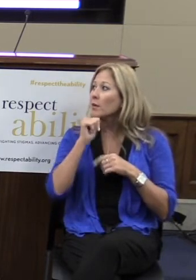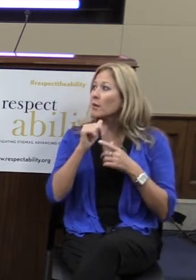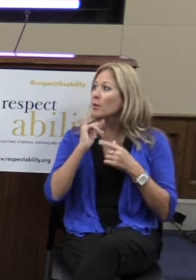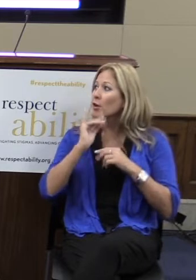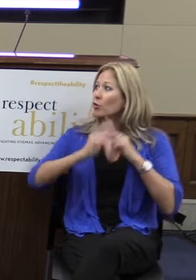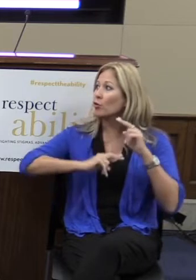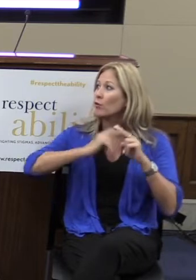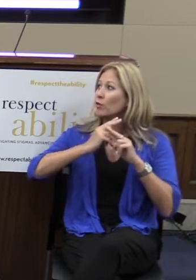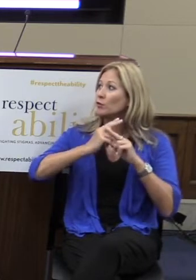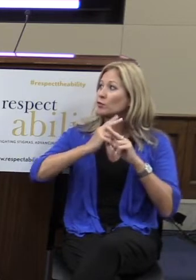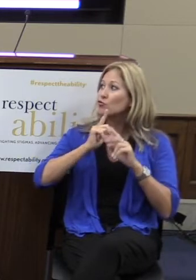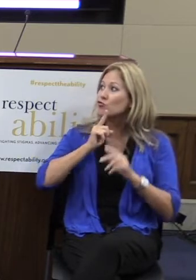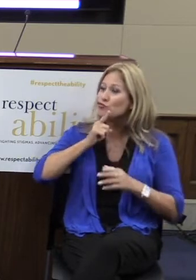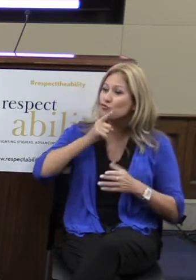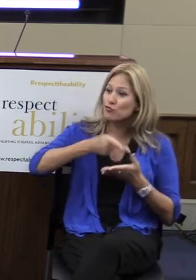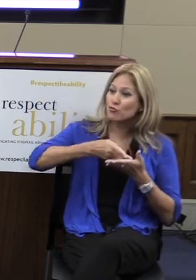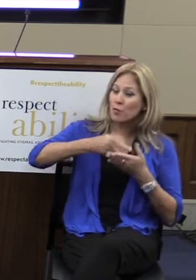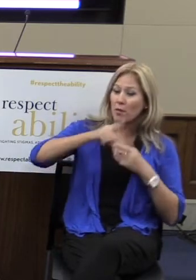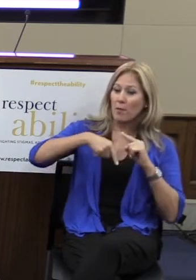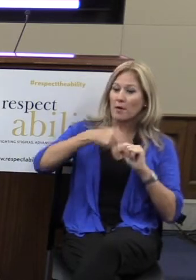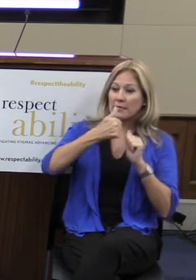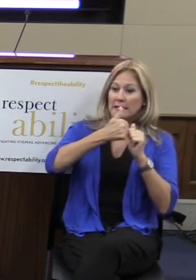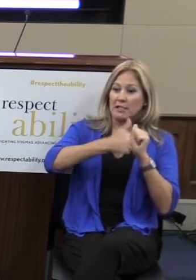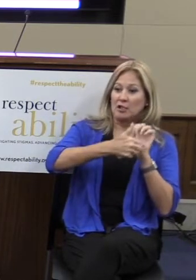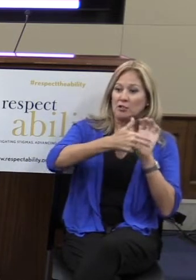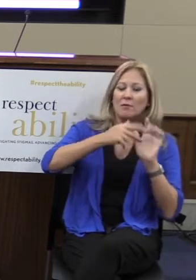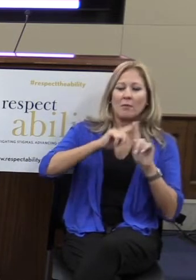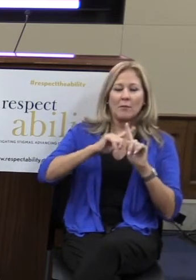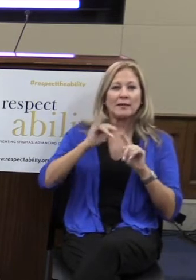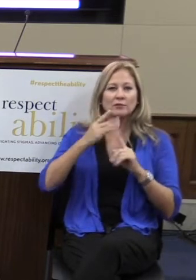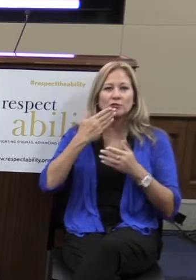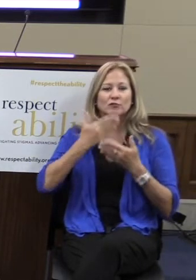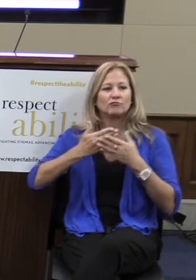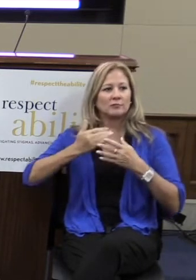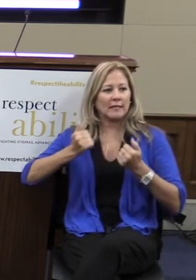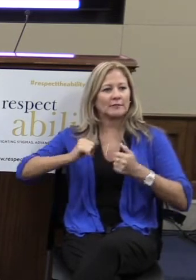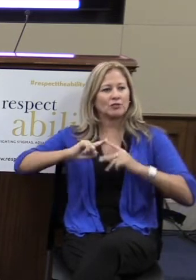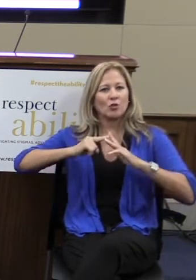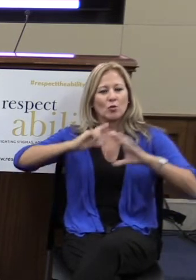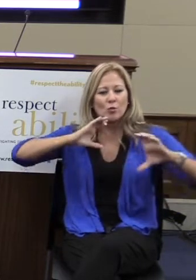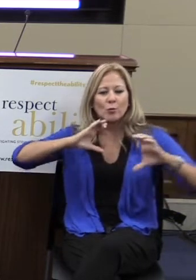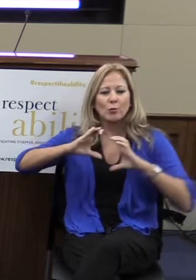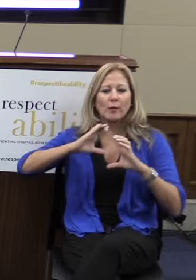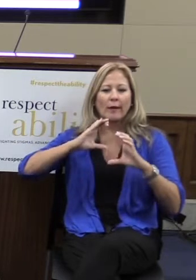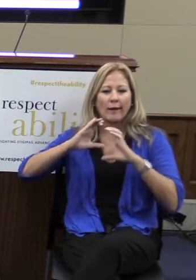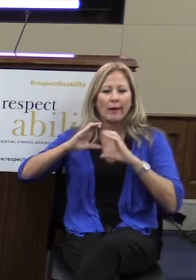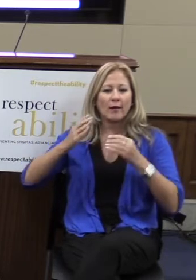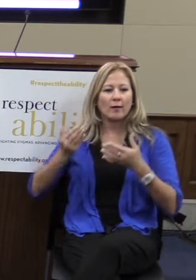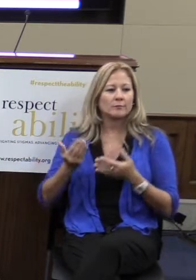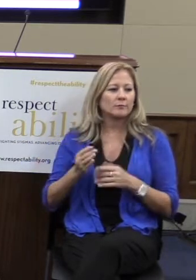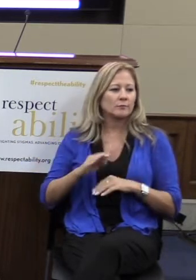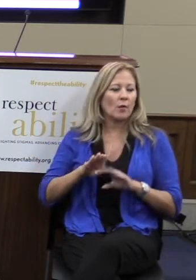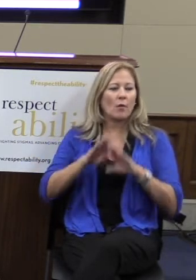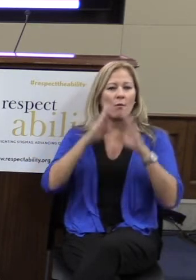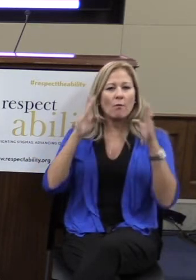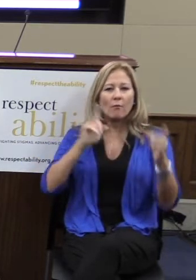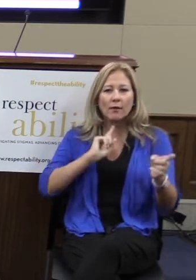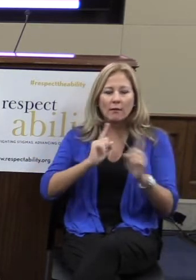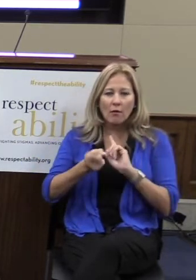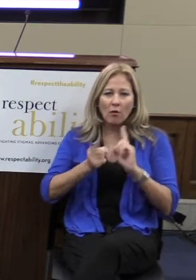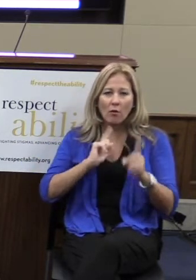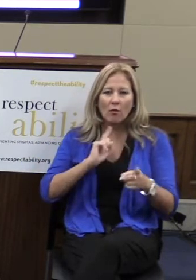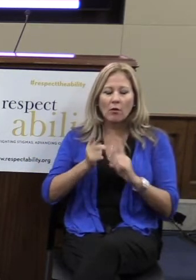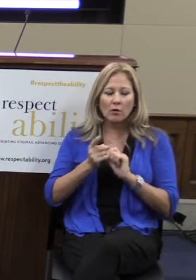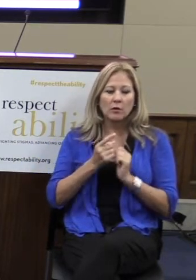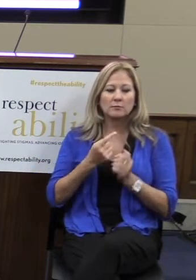topic that gets everyone thinking and talking. And with more open dialogue and discussion